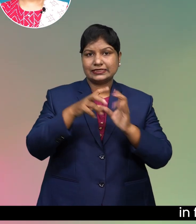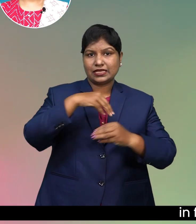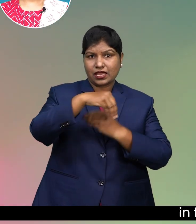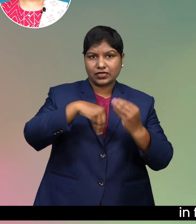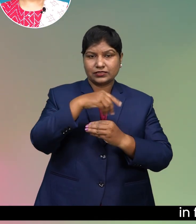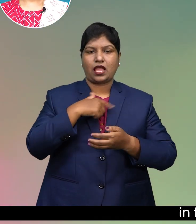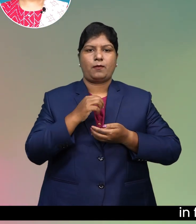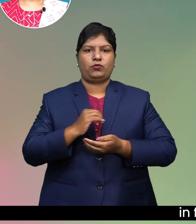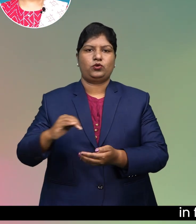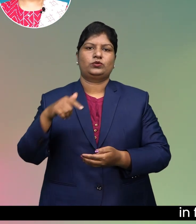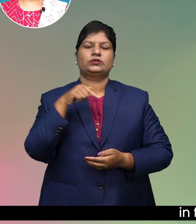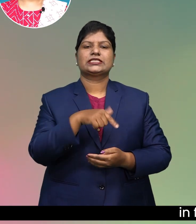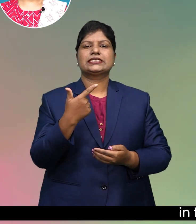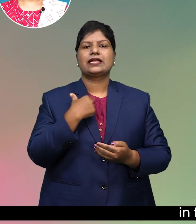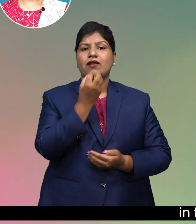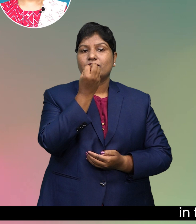plants.